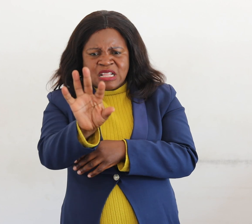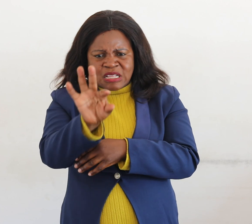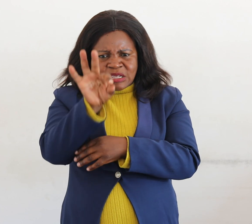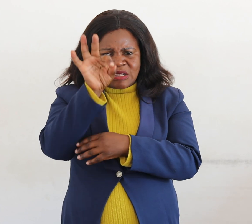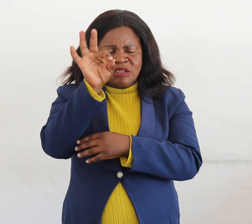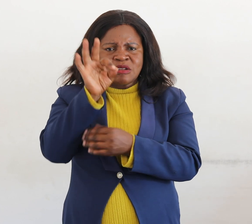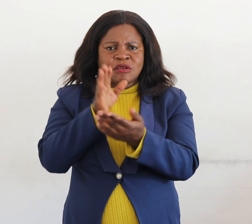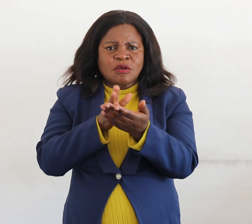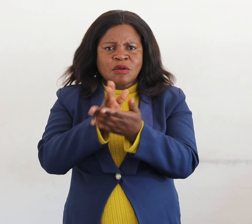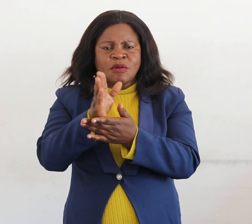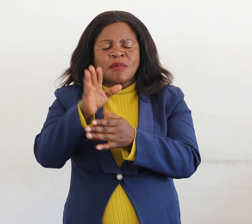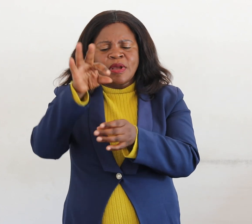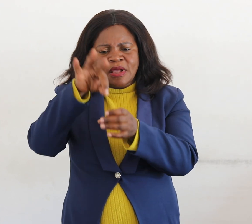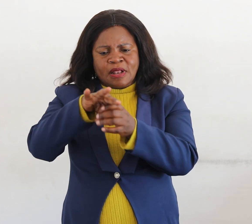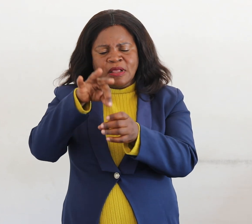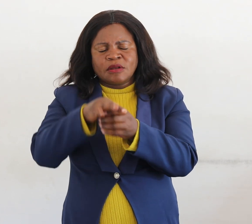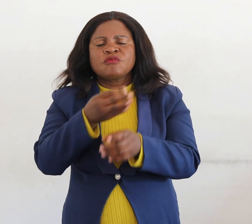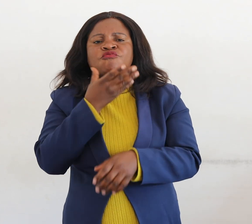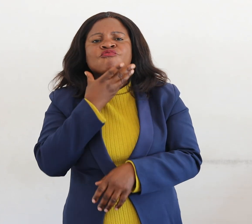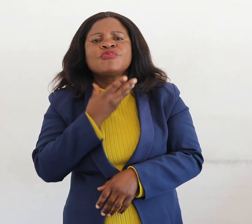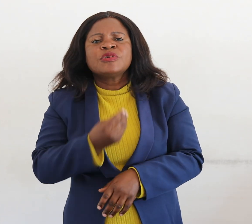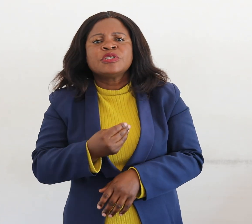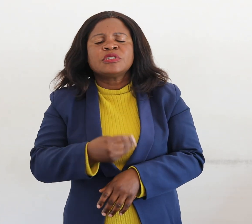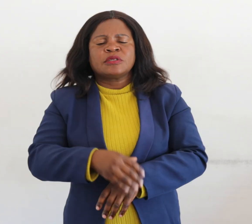the Electoral Commission.